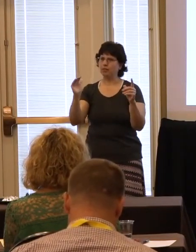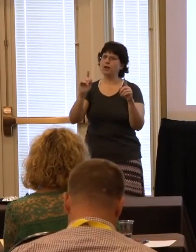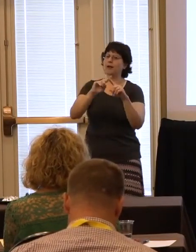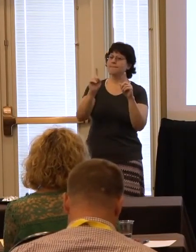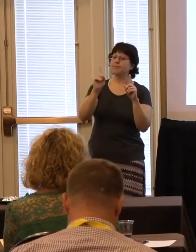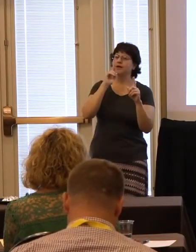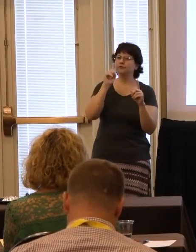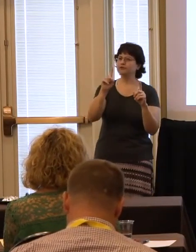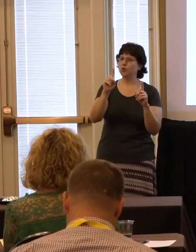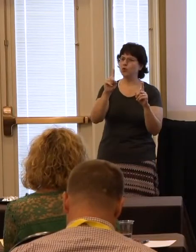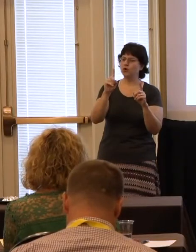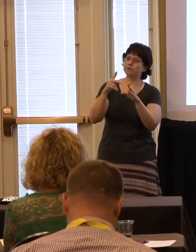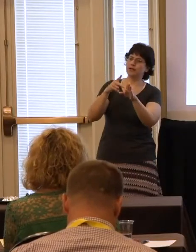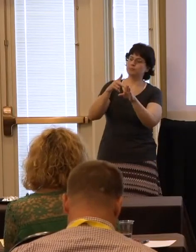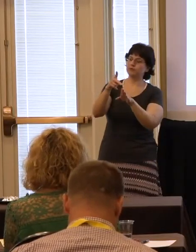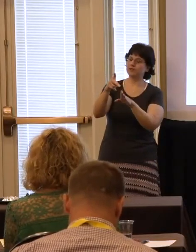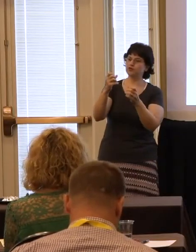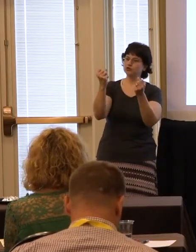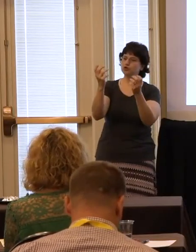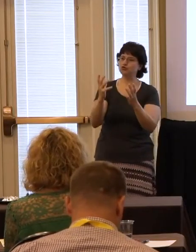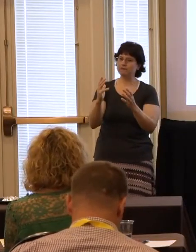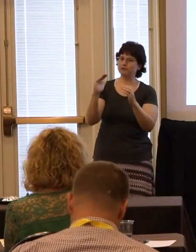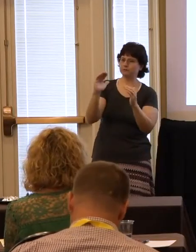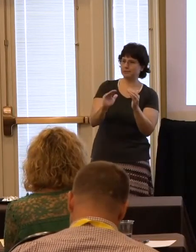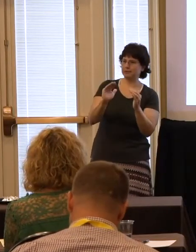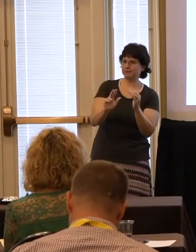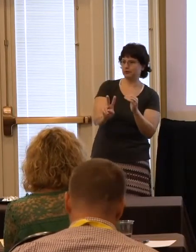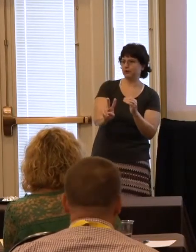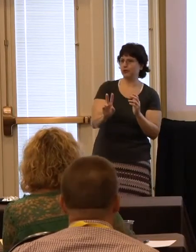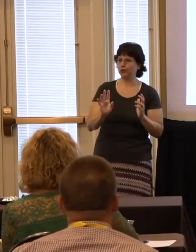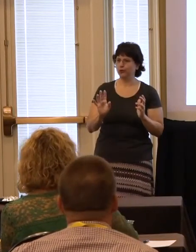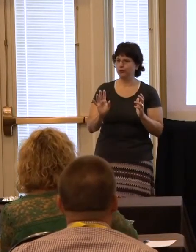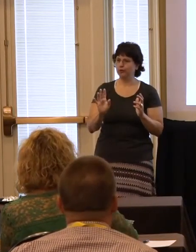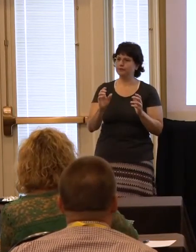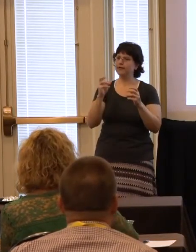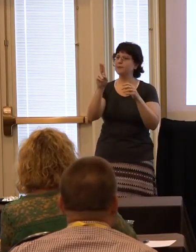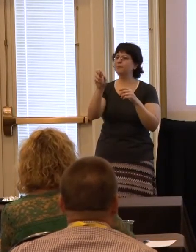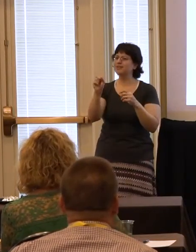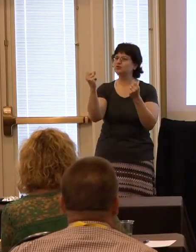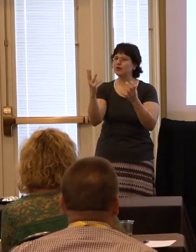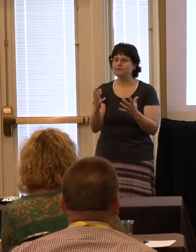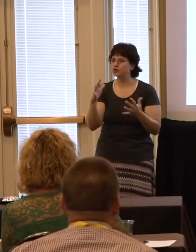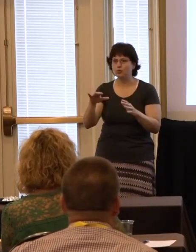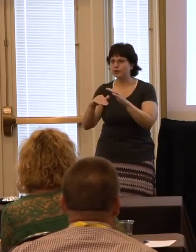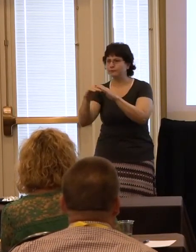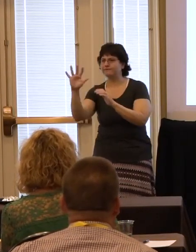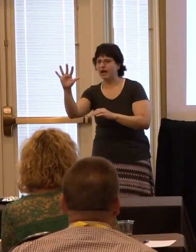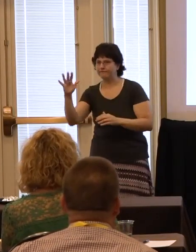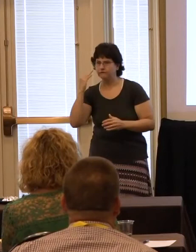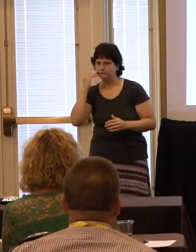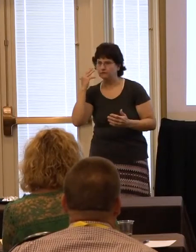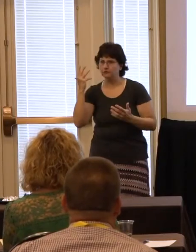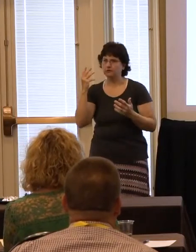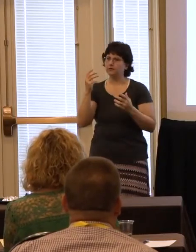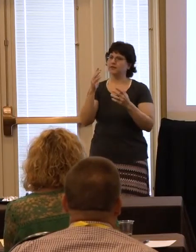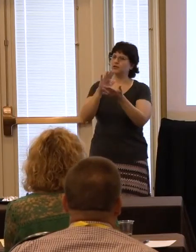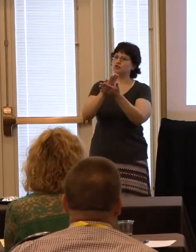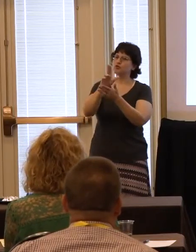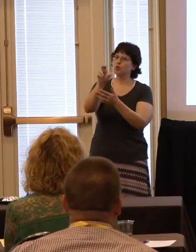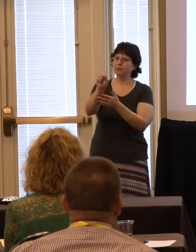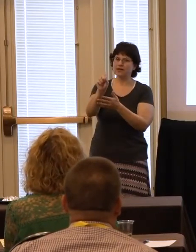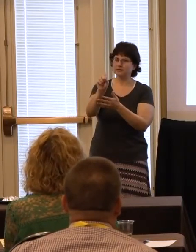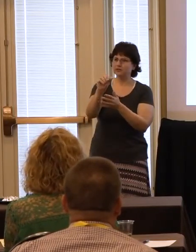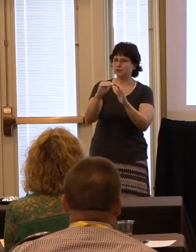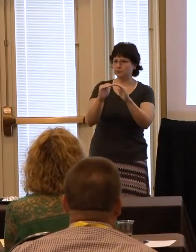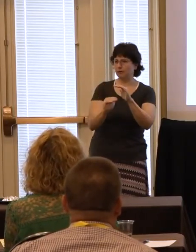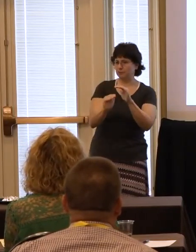But for like professional drivers, you might keep it down to like 2. But bus drivers, you don't want them at 5. School bus drivers, you probably